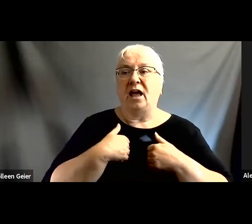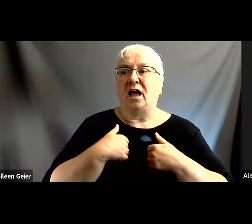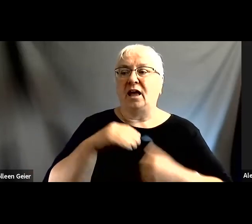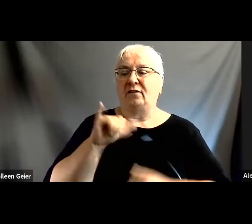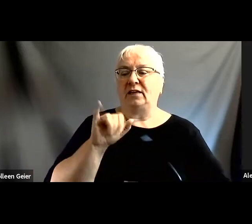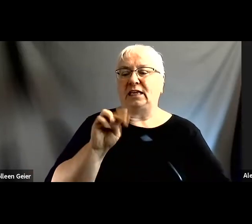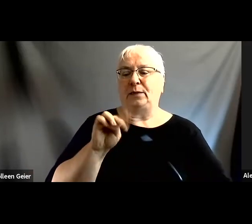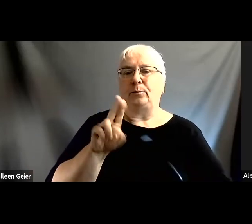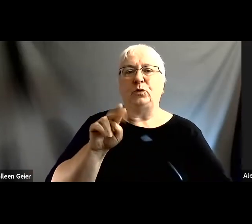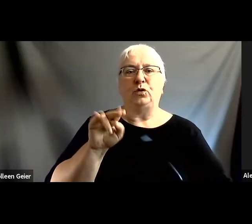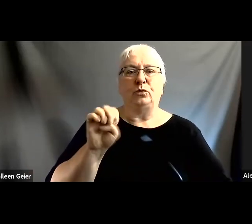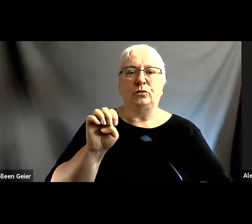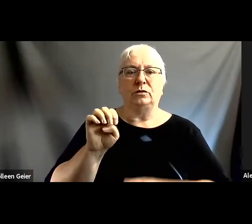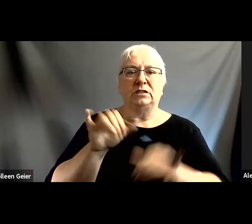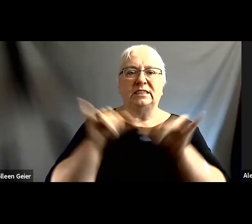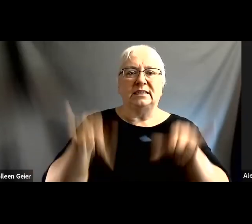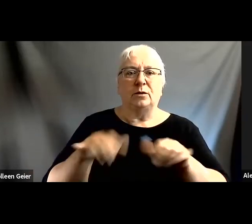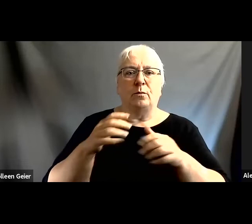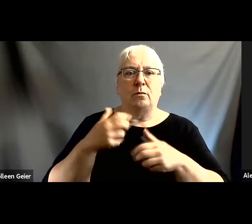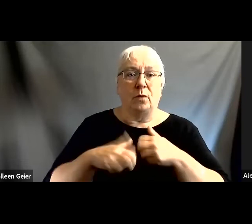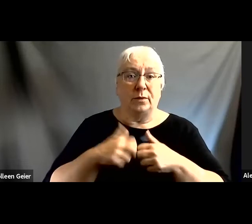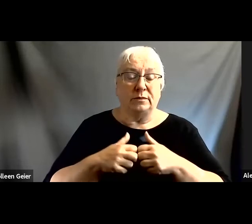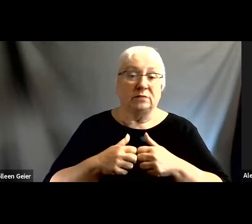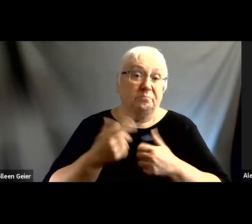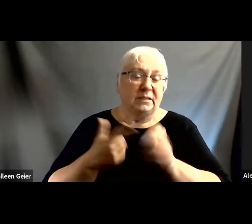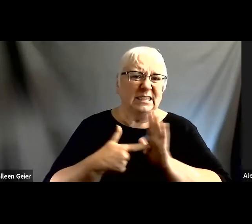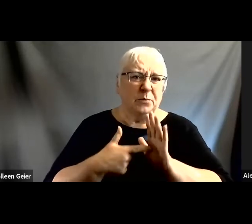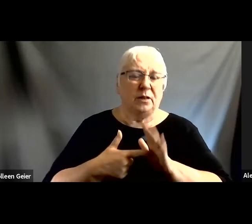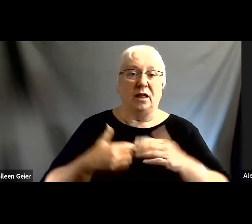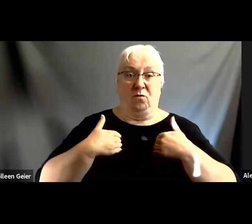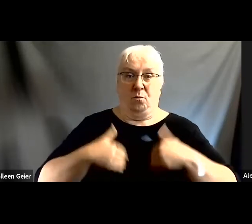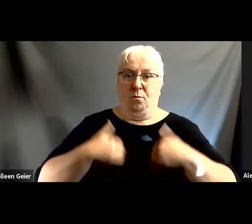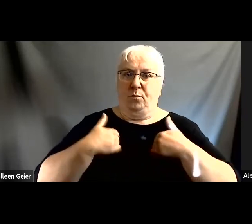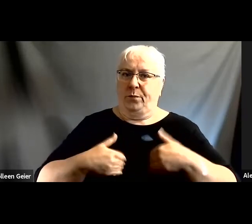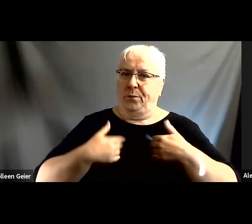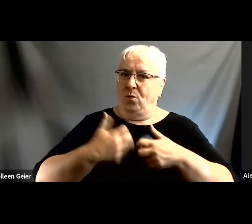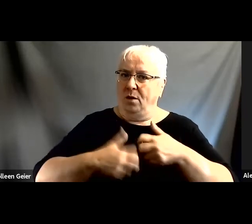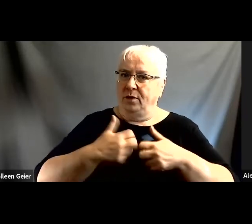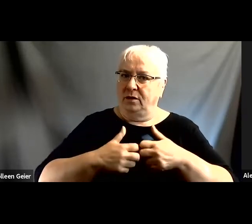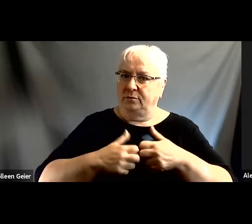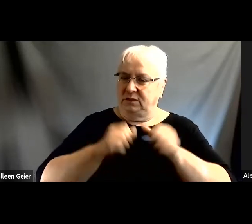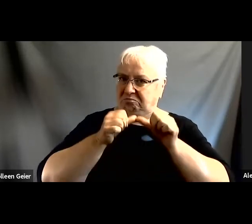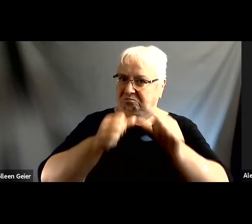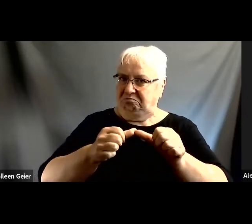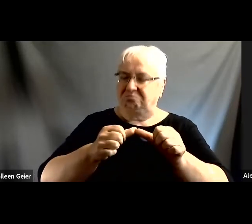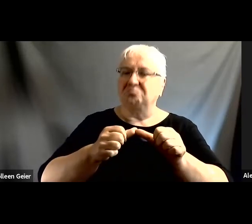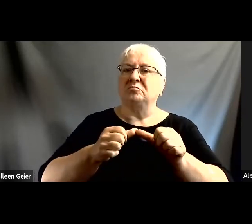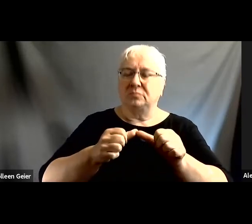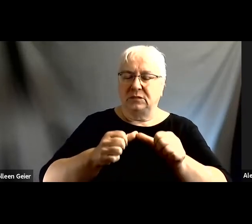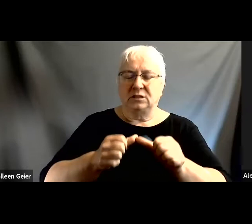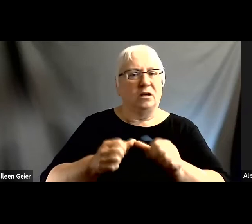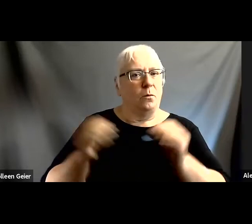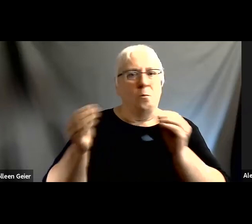example, many of those that have weakened bronchial or cardiovascular concerns as part